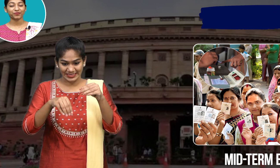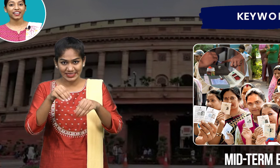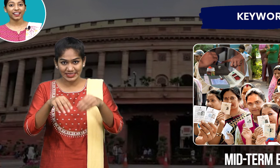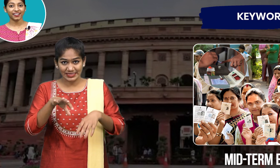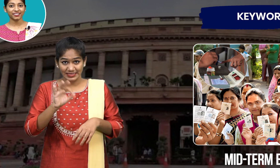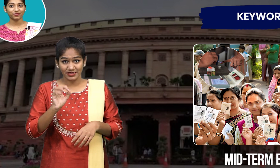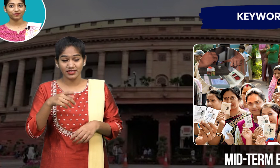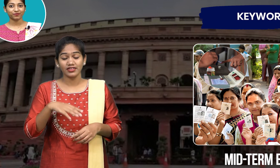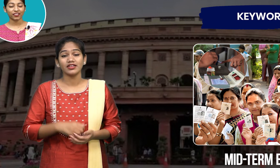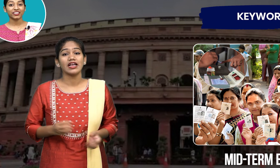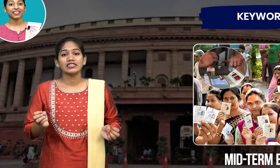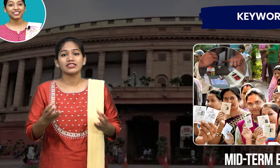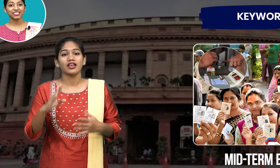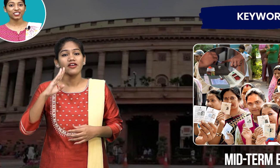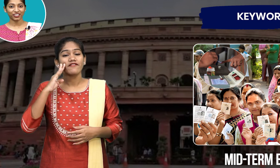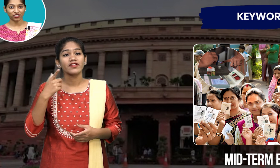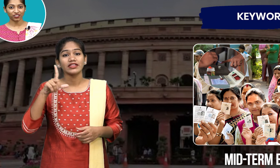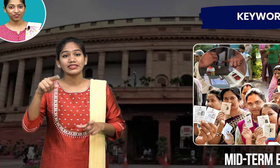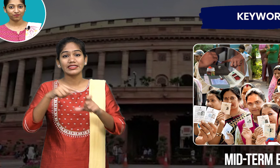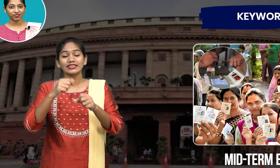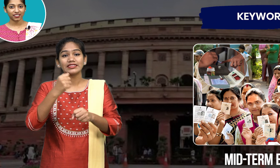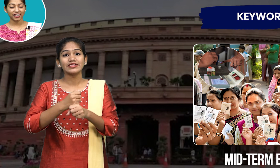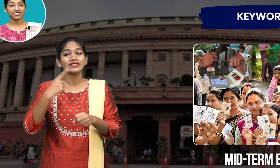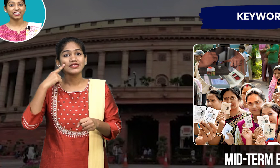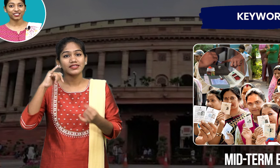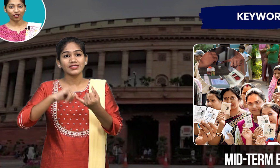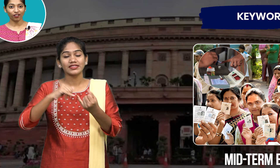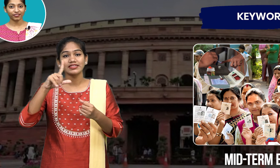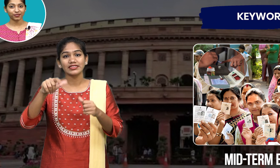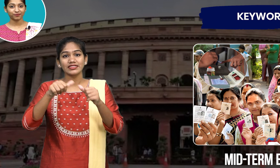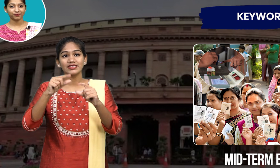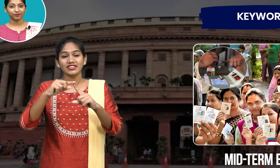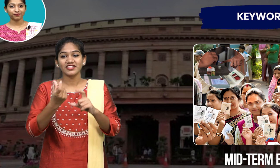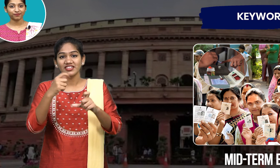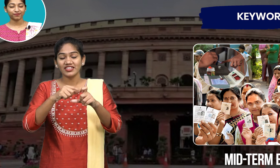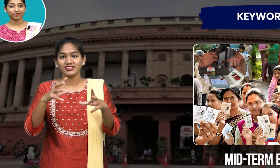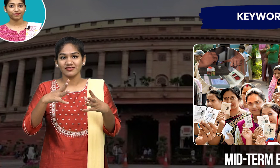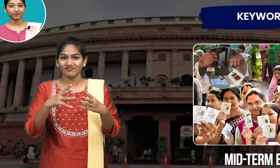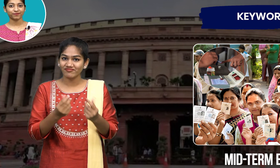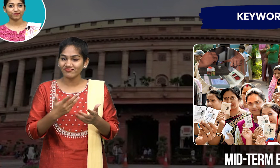Elections held when the legislature is dissolved